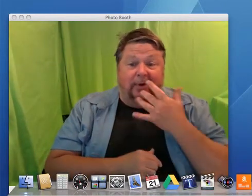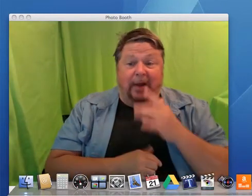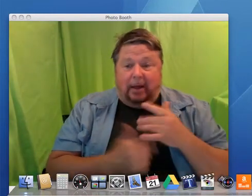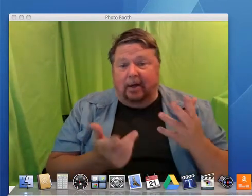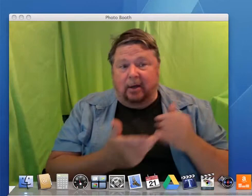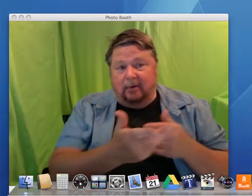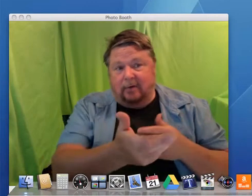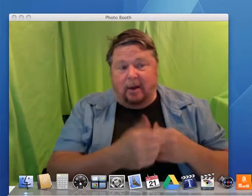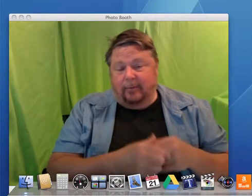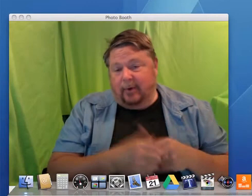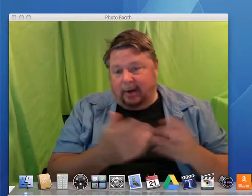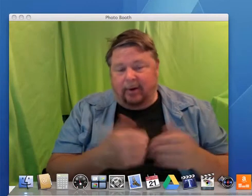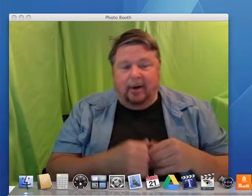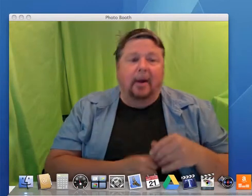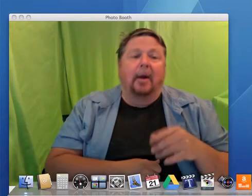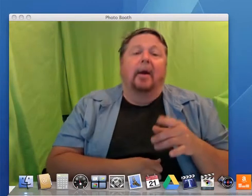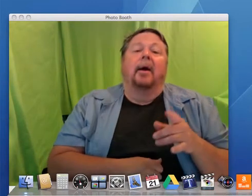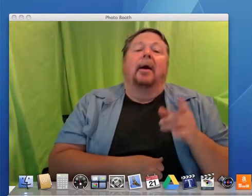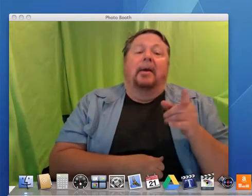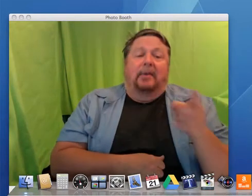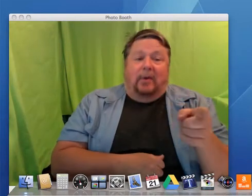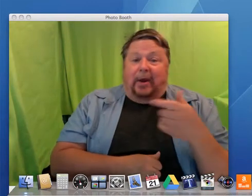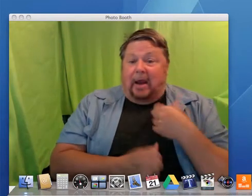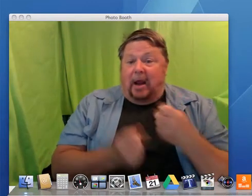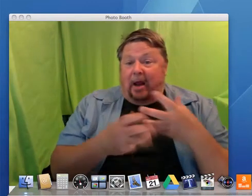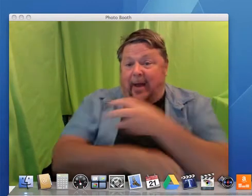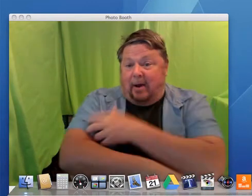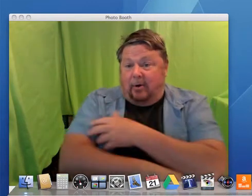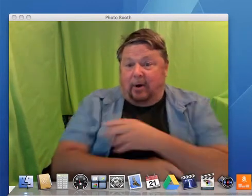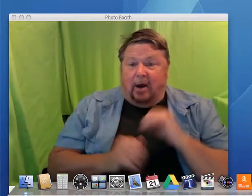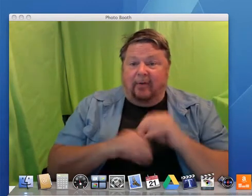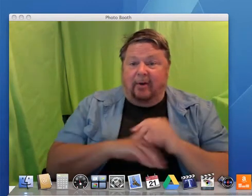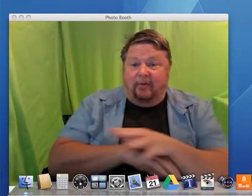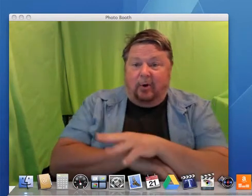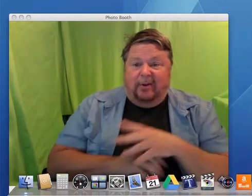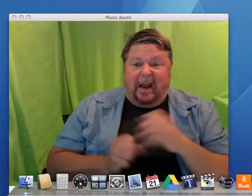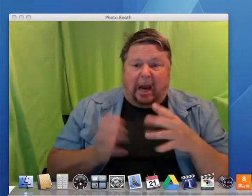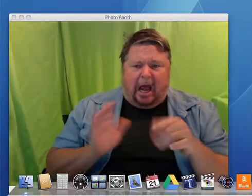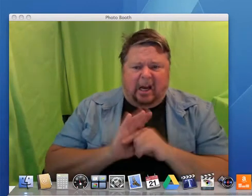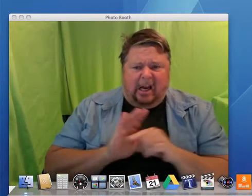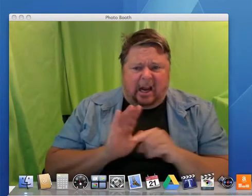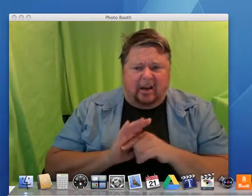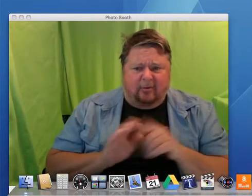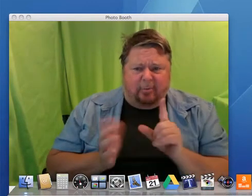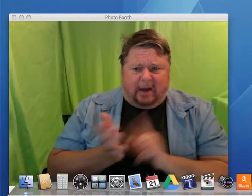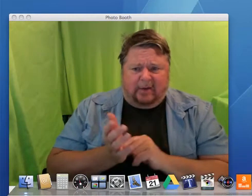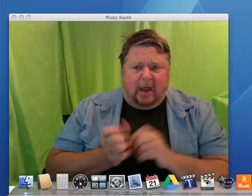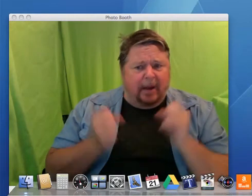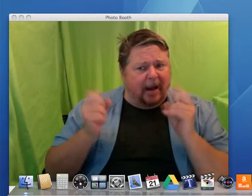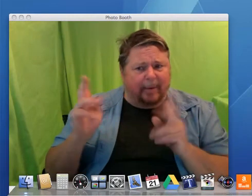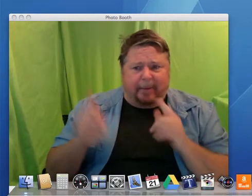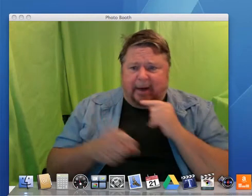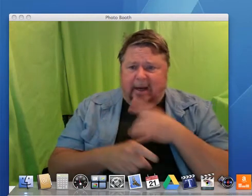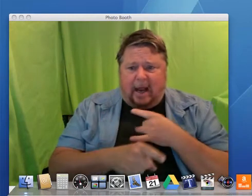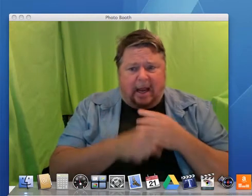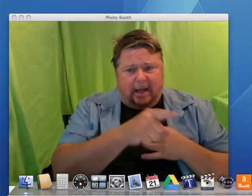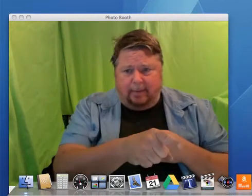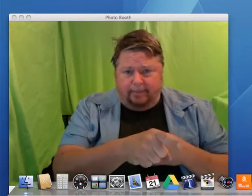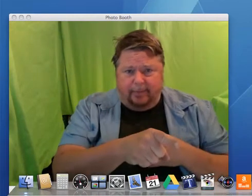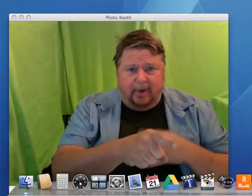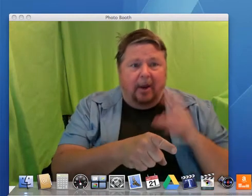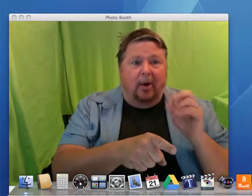Which is lucky because, well, anyway. So he had a lot of power, a lot of influence, and a lot of negative press. A lot of people did not